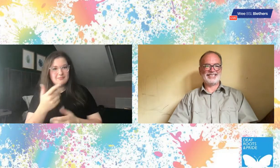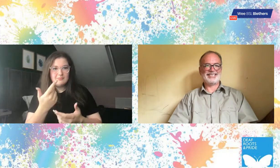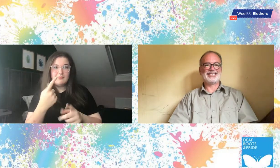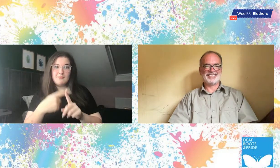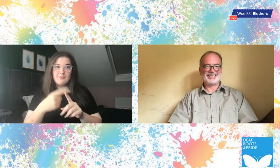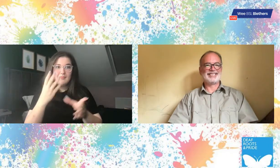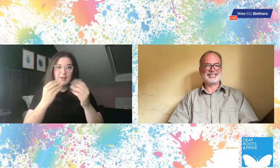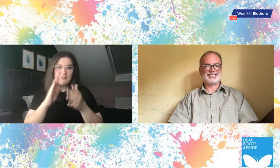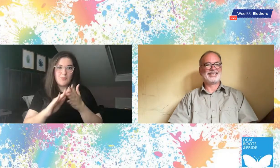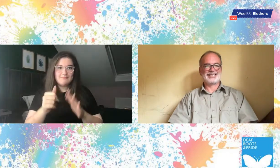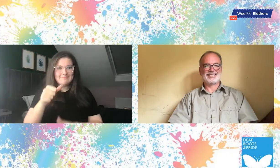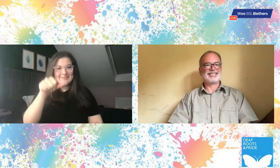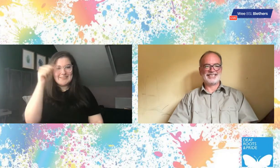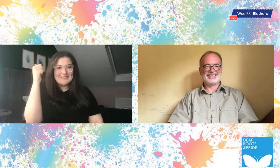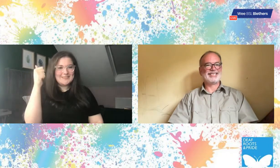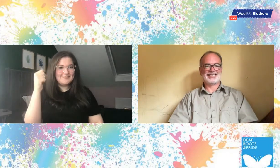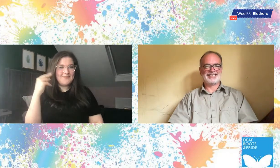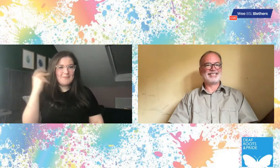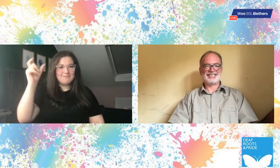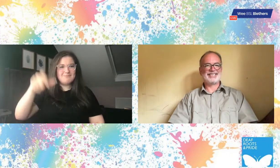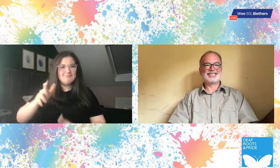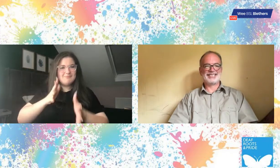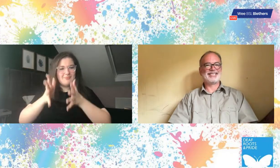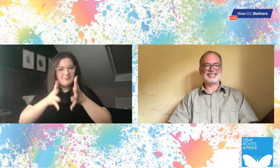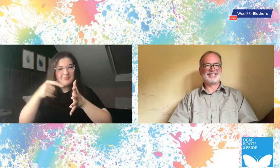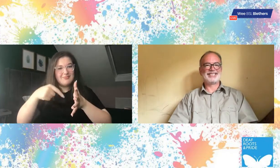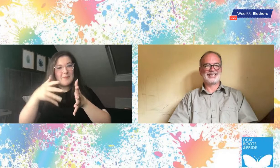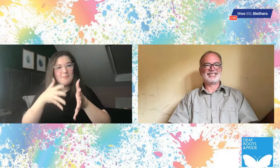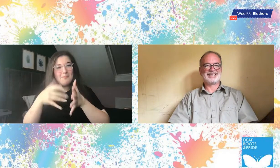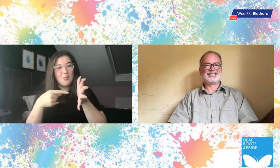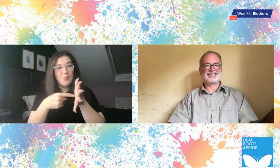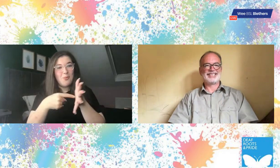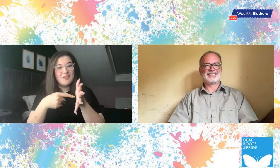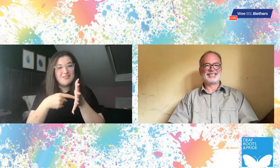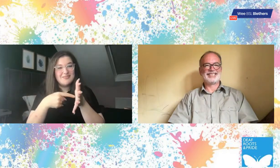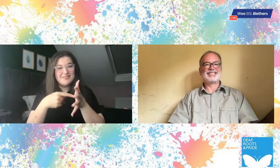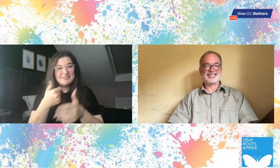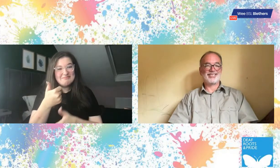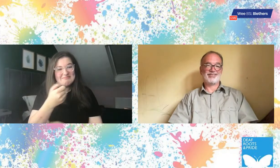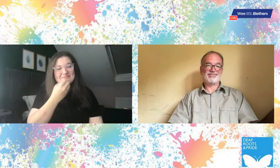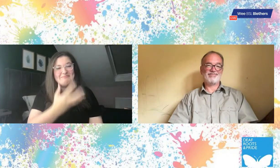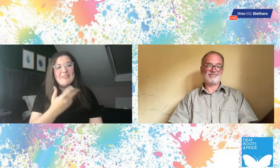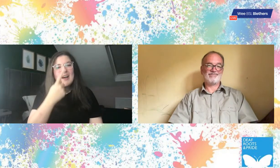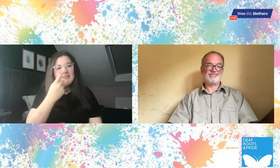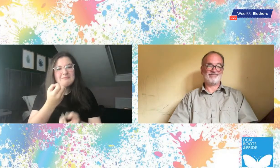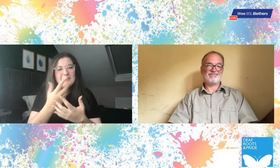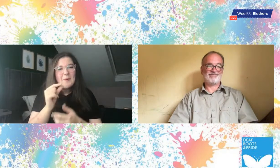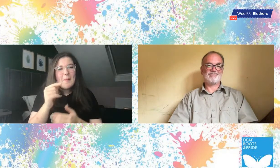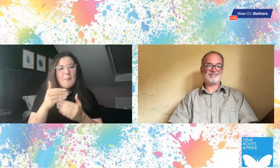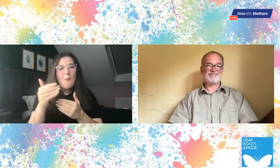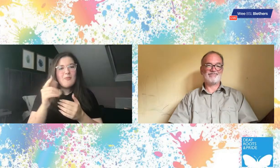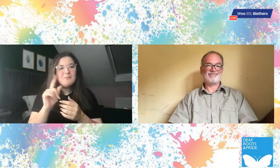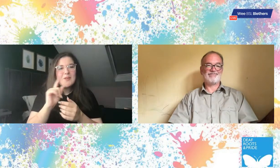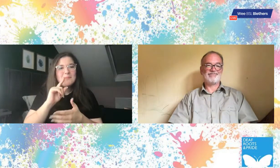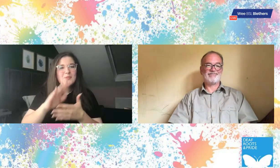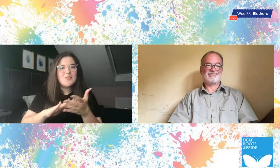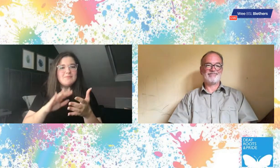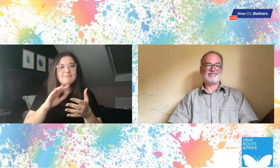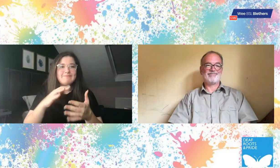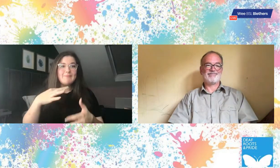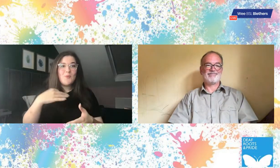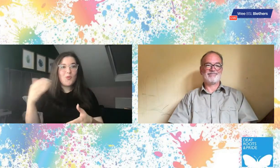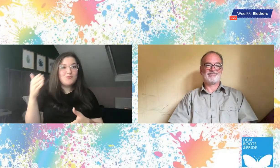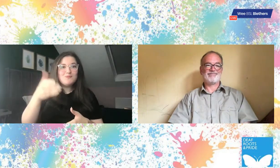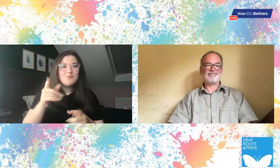sure it would be doing something like that, but I'm sure the skills and the transitional skills that you'd learn there would be